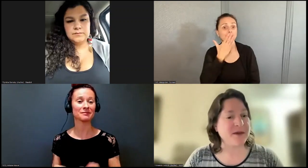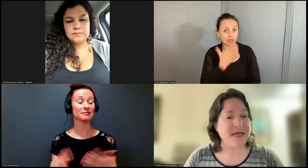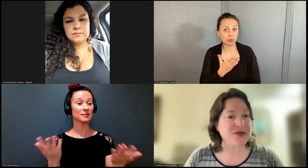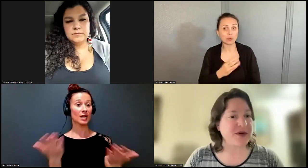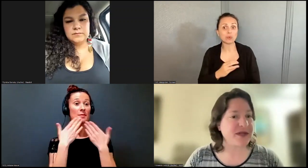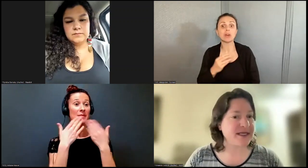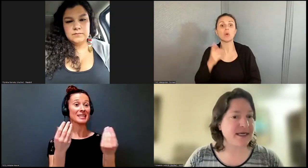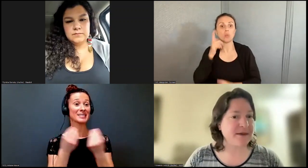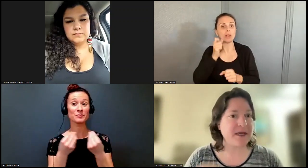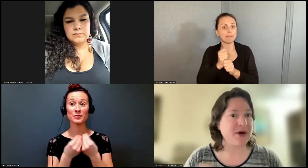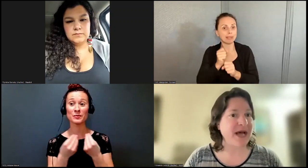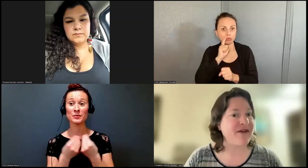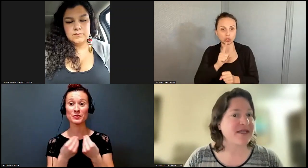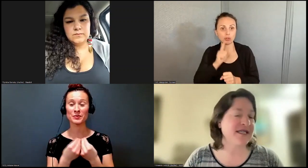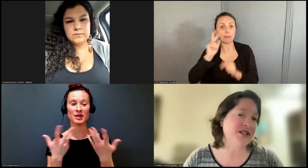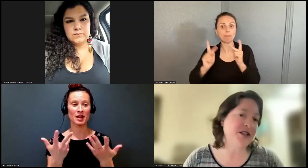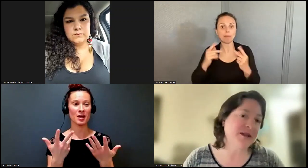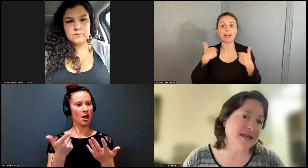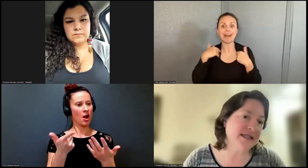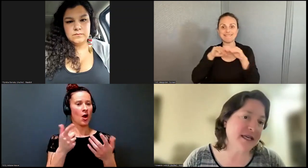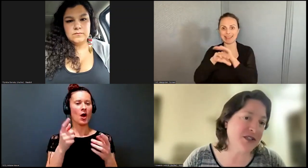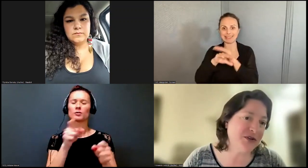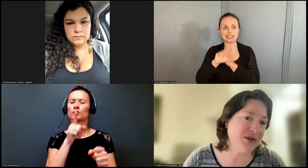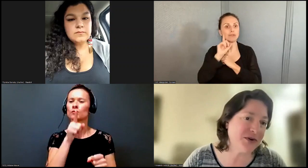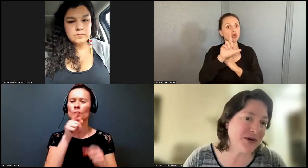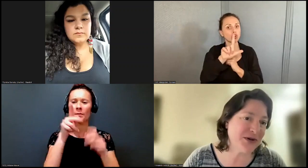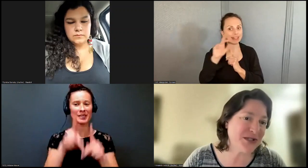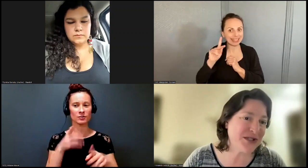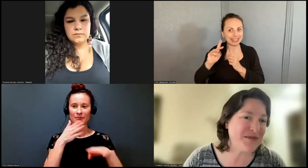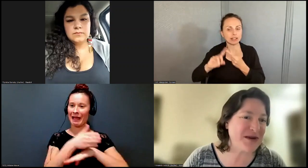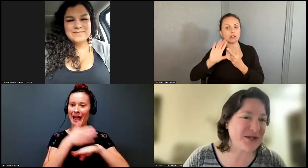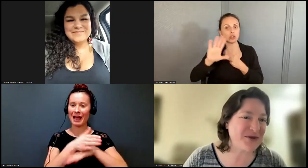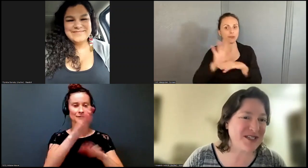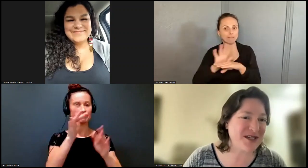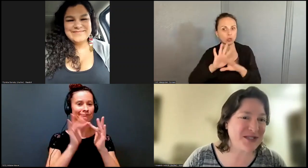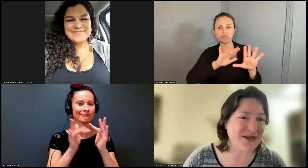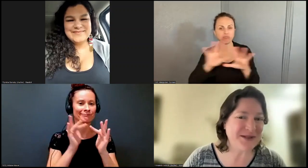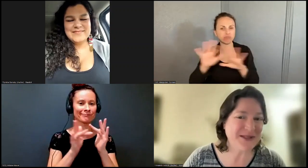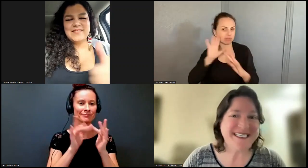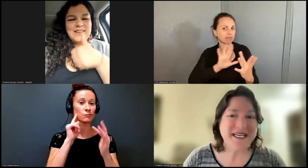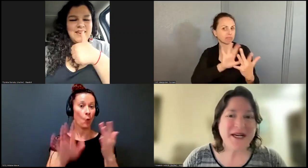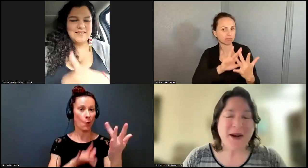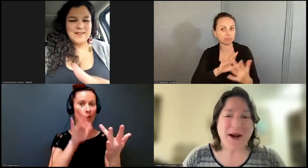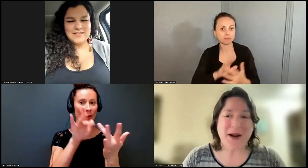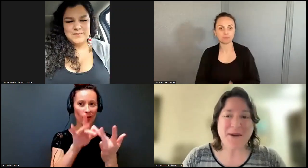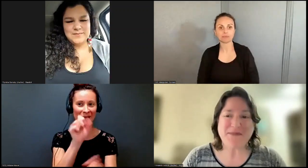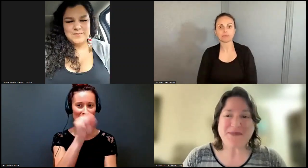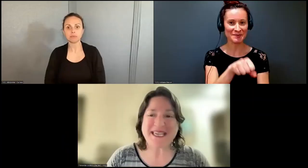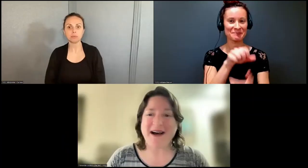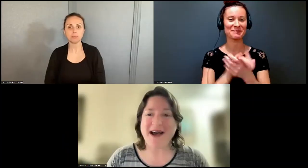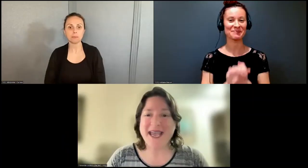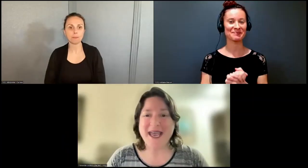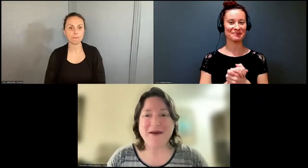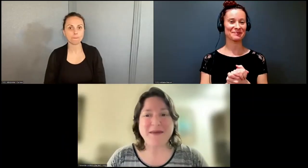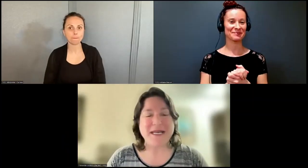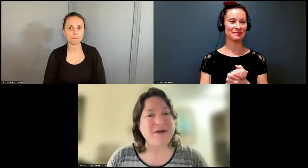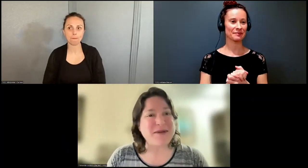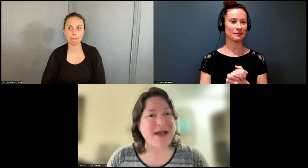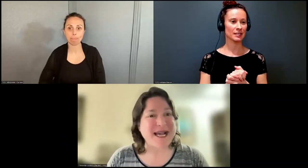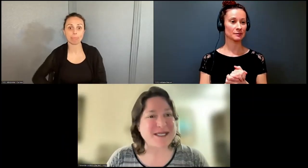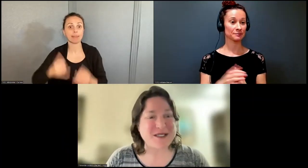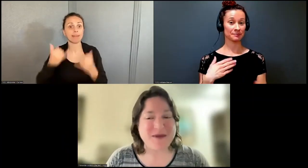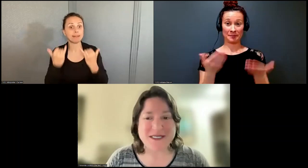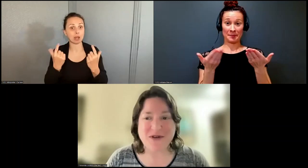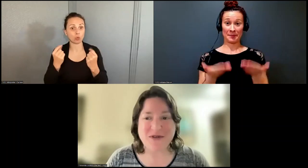and we will make sure that people have access to your links and to be able to reach out to you. I am now